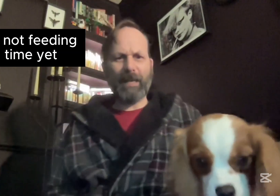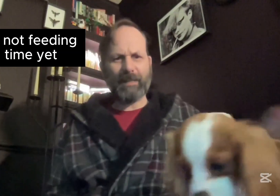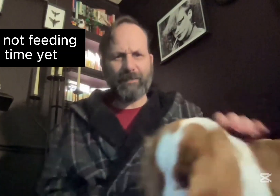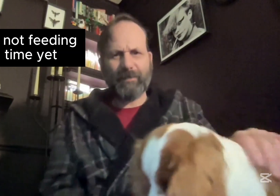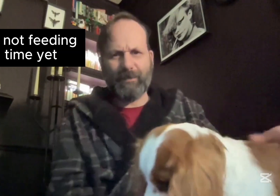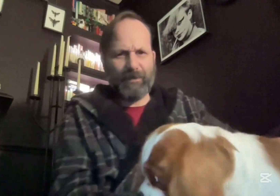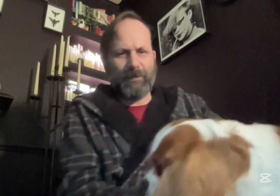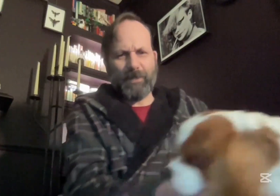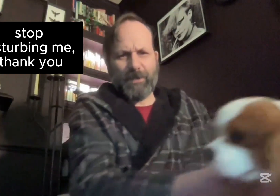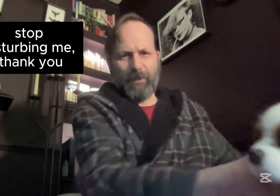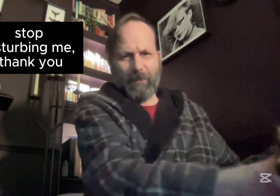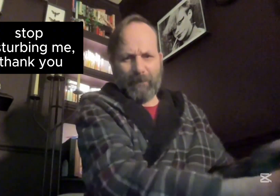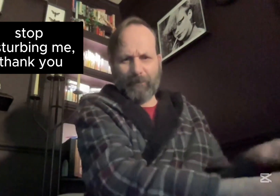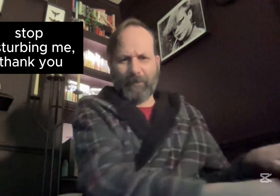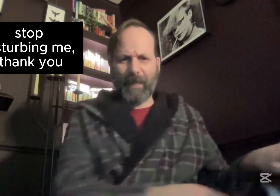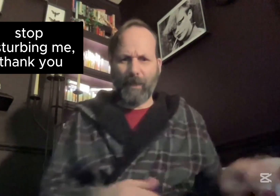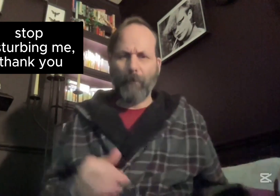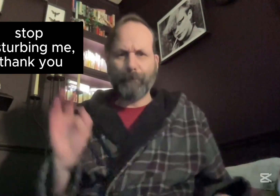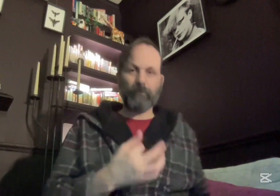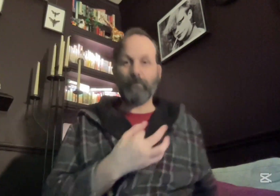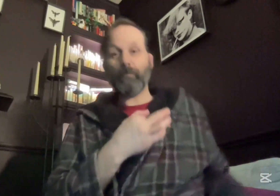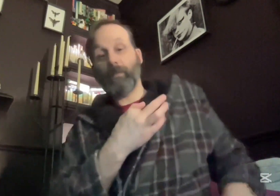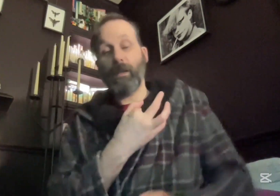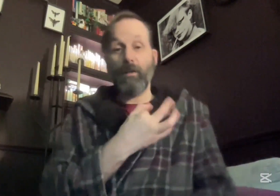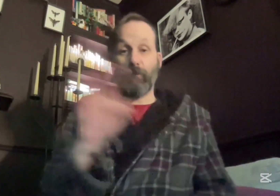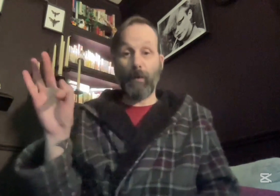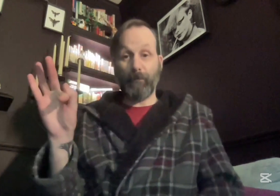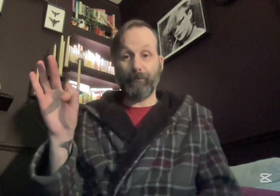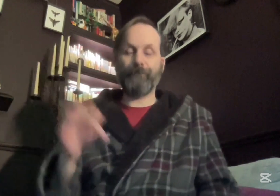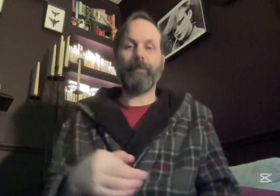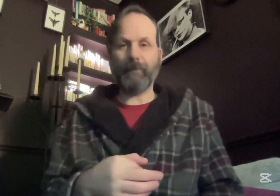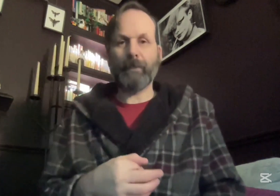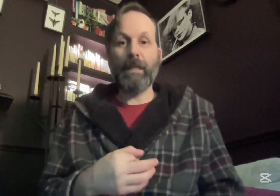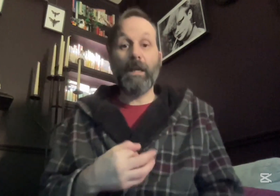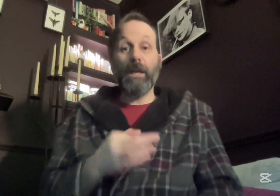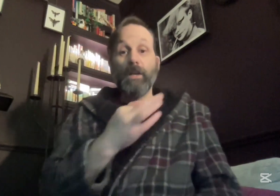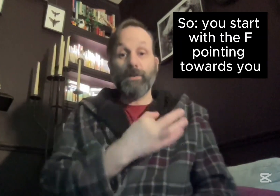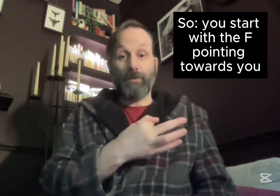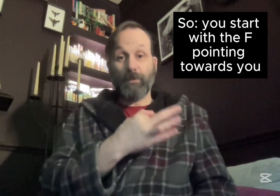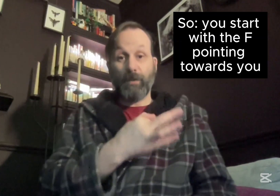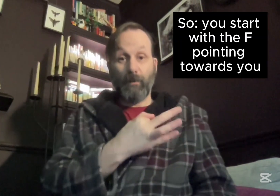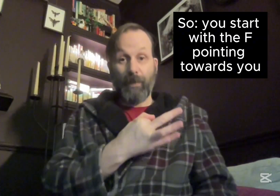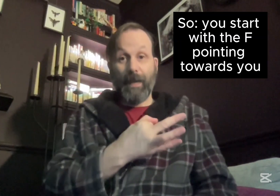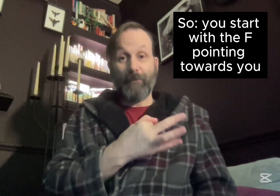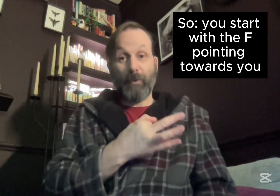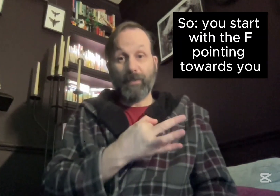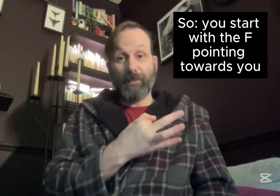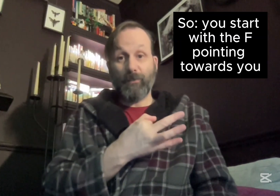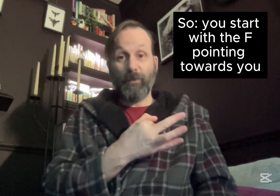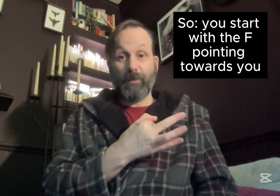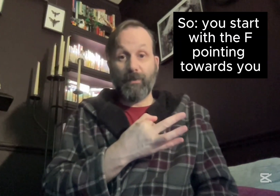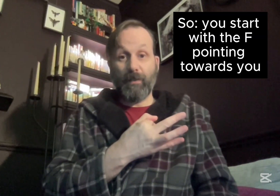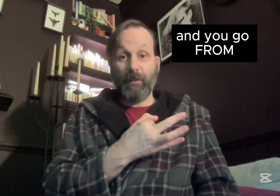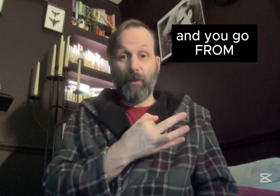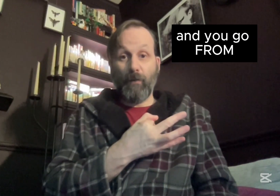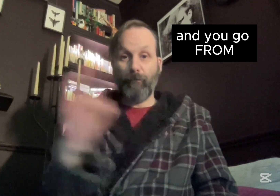yet. Stop disturbing me. Thank you. From. So you start with the F pointing towards you, and you go